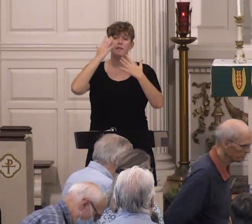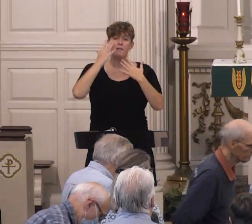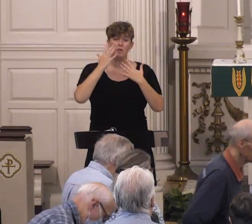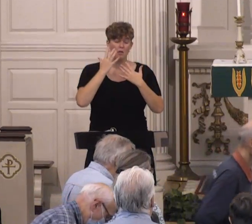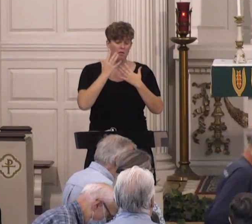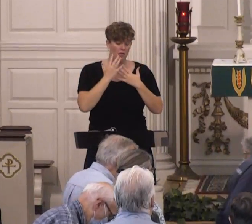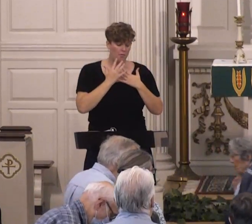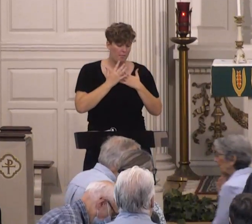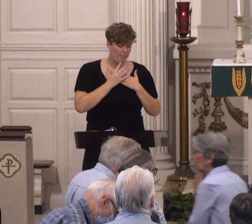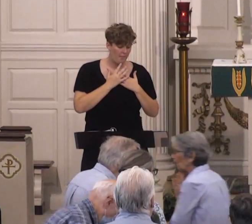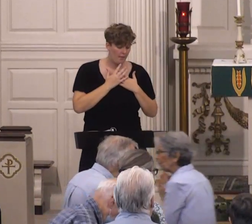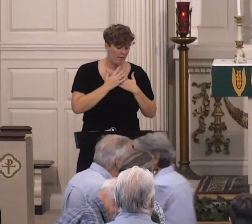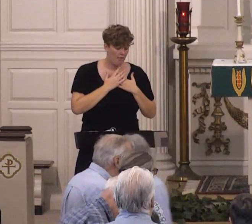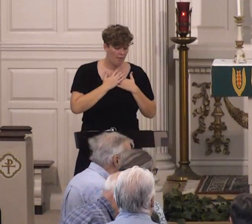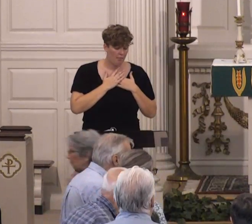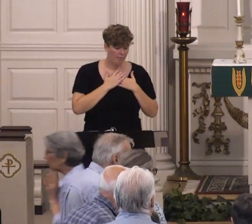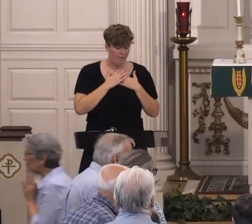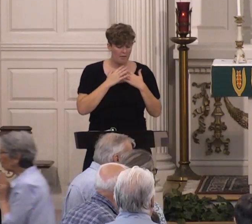anointing from